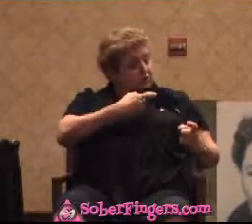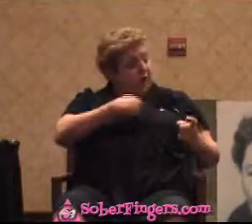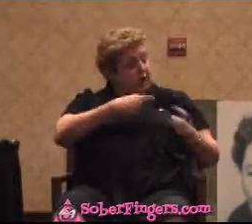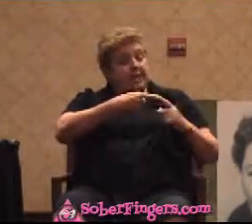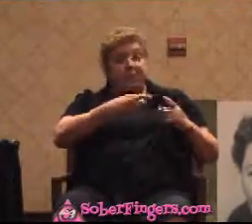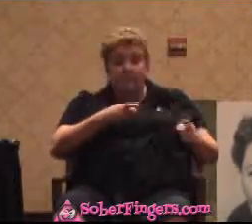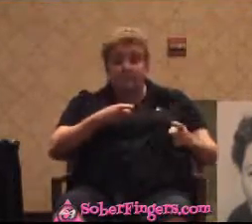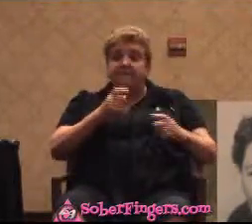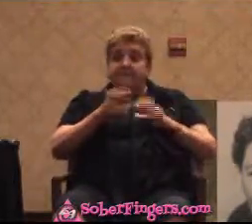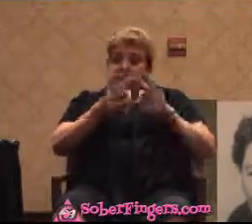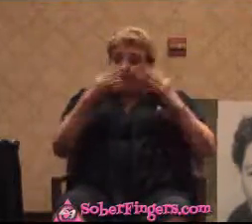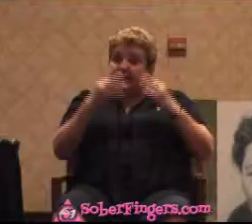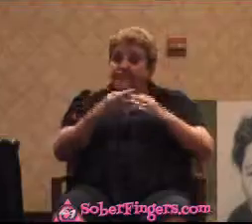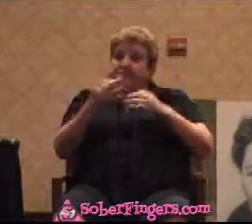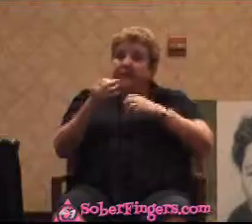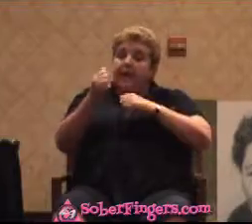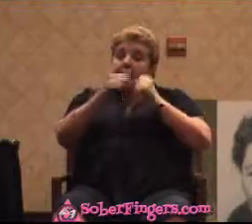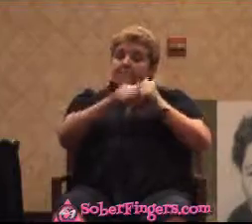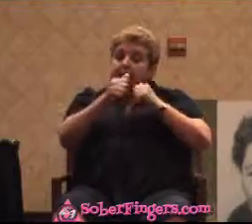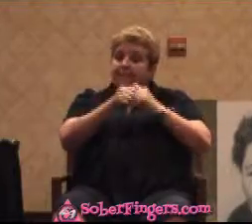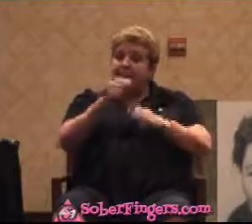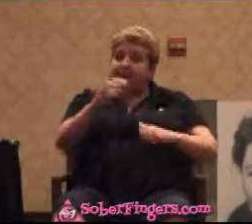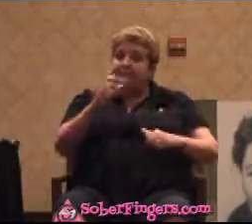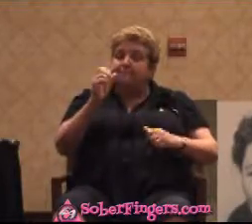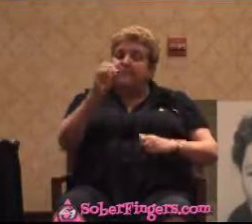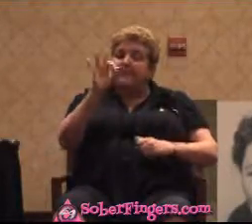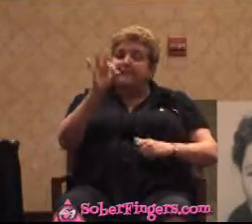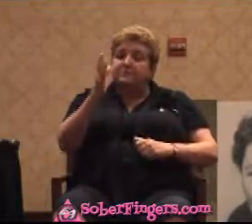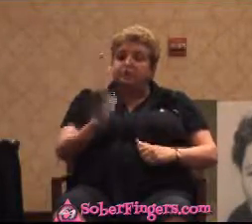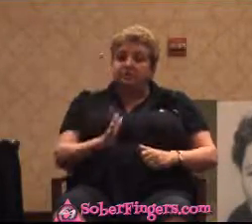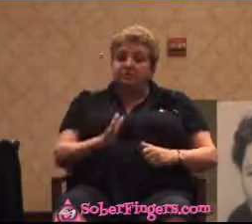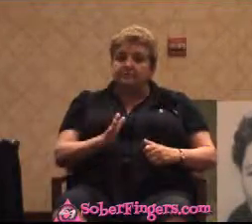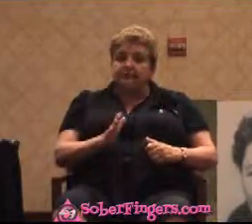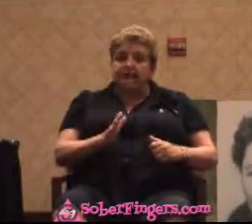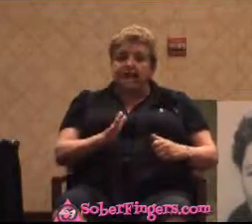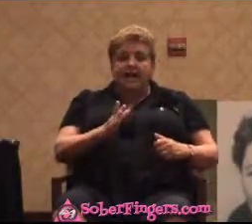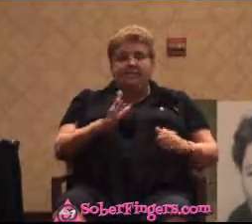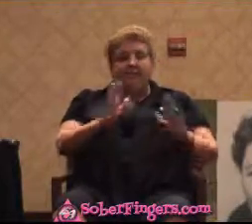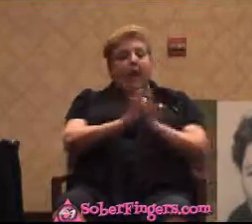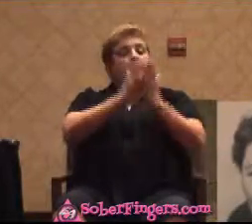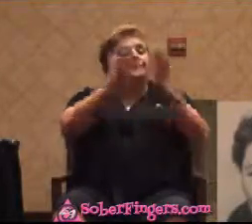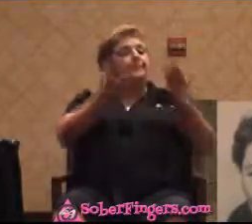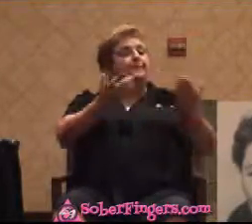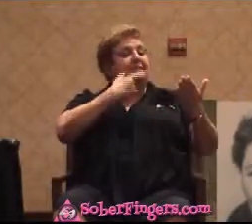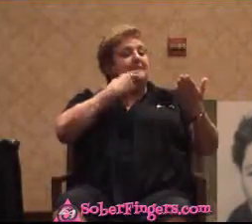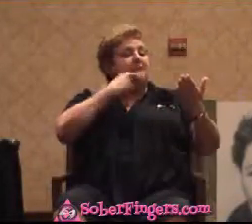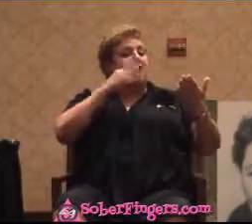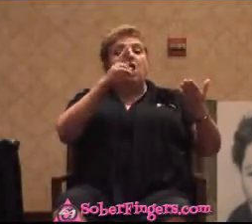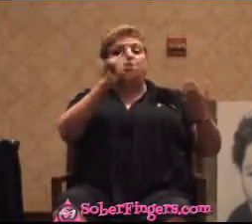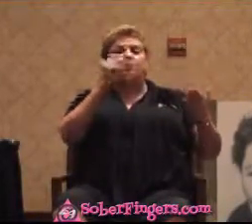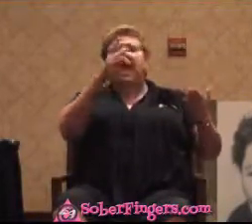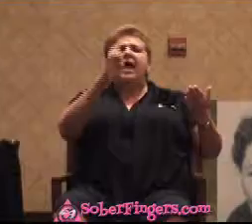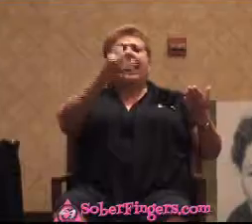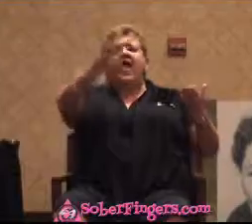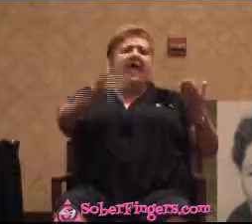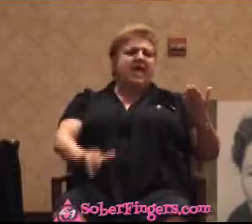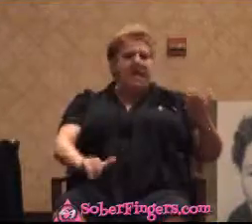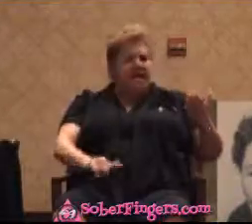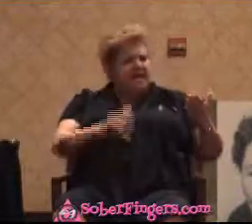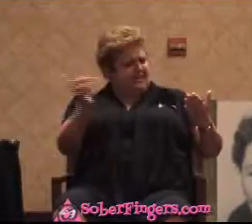ministers. So I opened that chapter up and I said, rarely! Did you hear what I said? I said, rarely have we seen a person